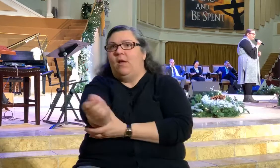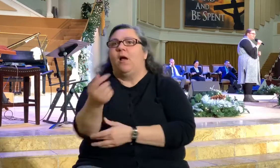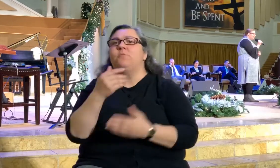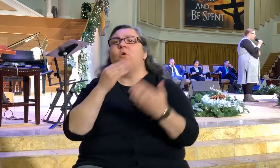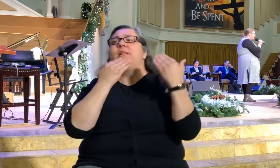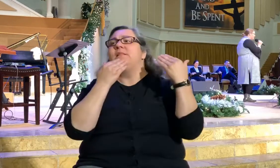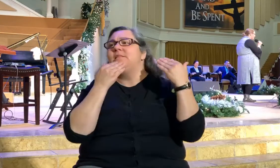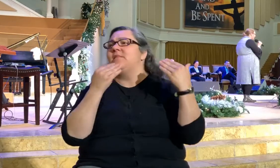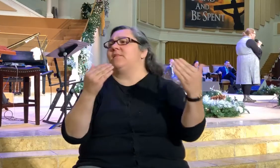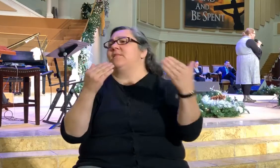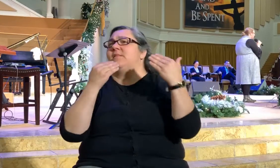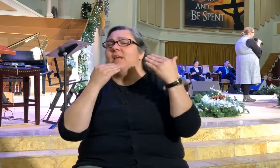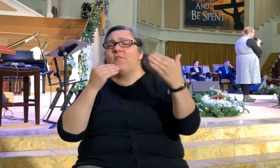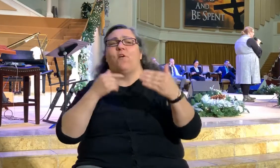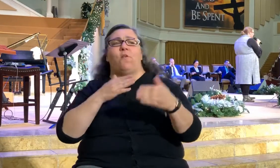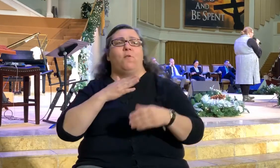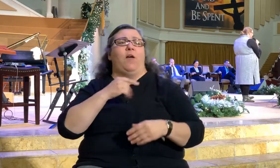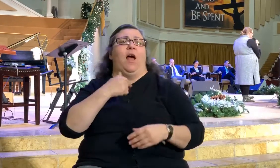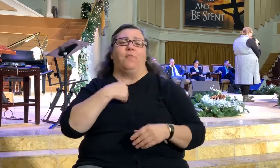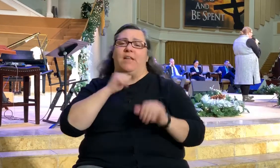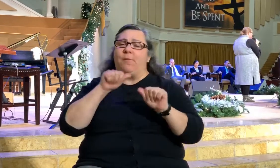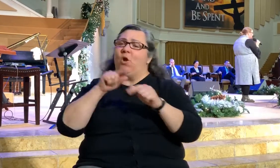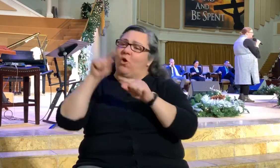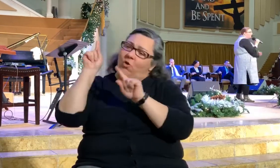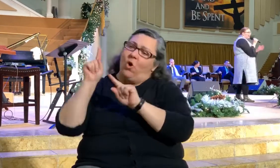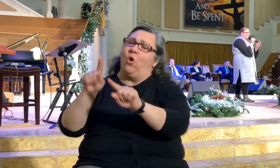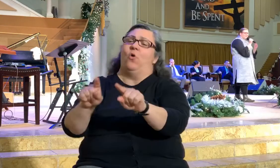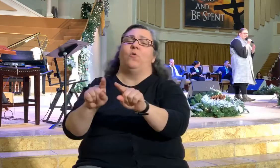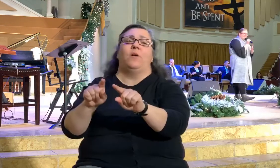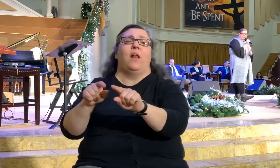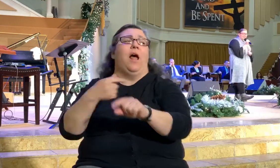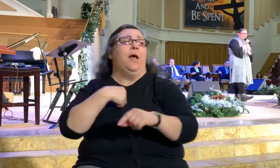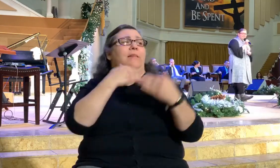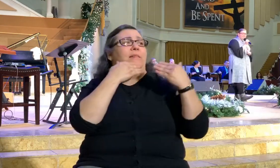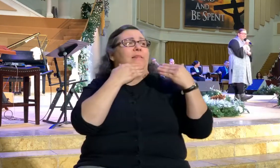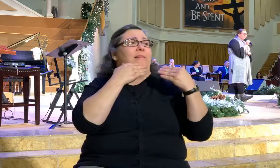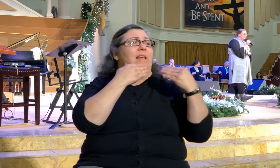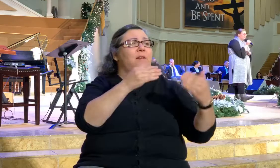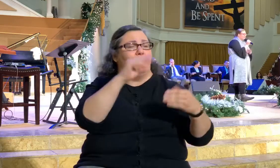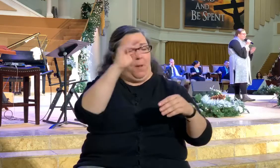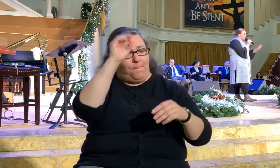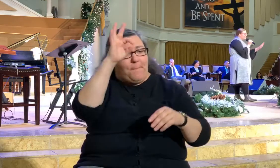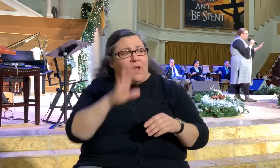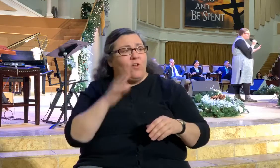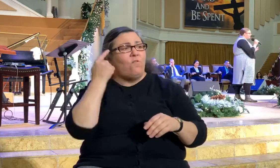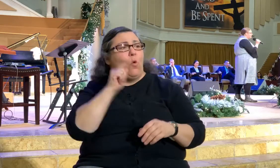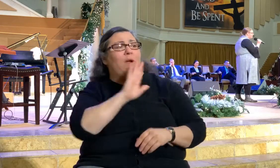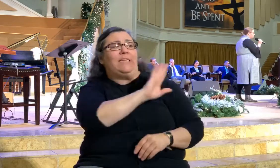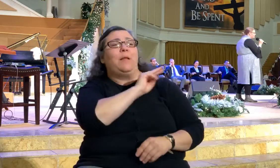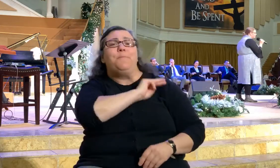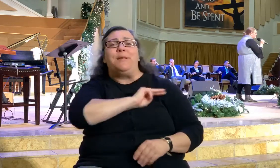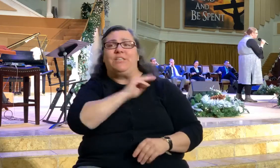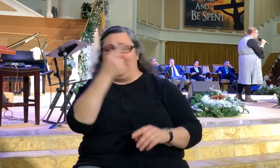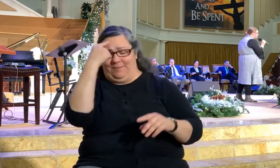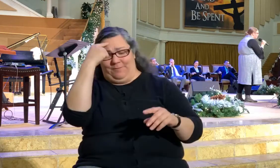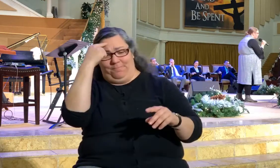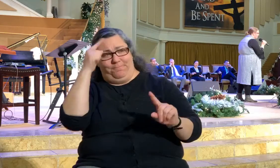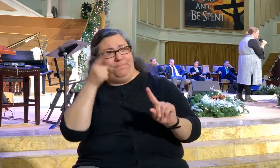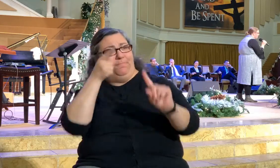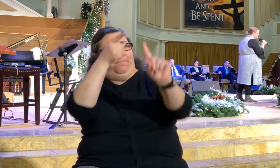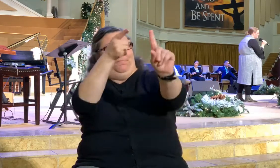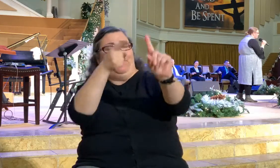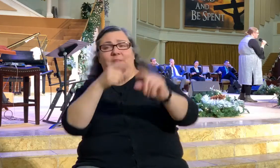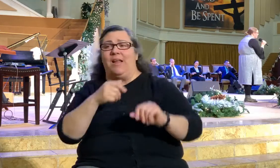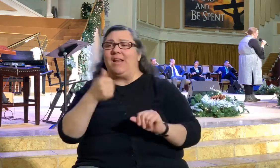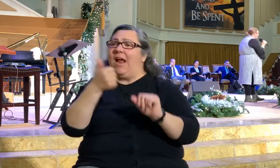year in Roatan. I thank my pastor for his missions mindset. I thank my dad for his missions mindset. And I thank everyone in this church who supported me